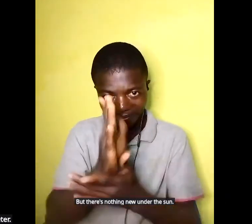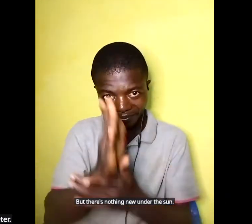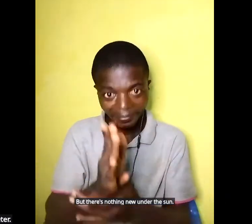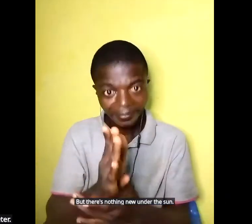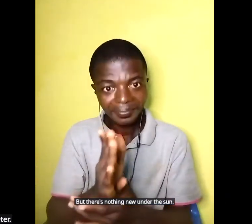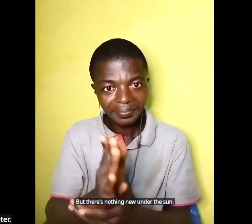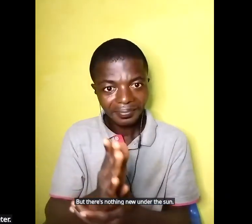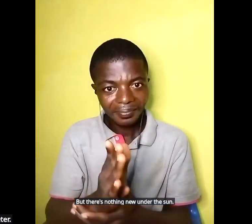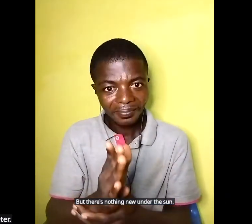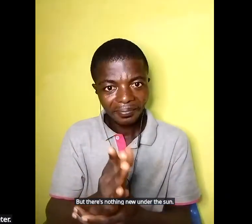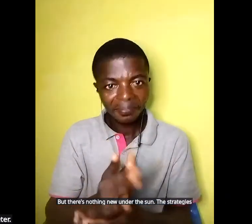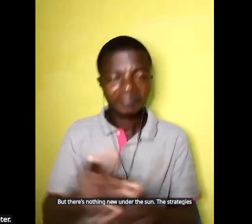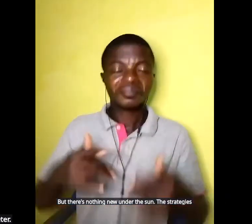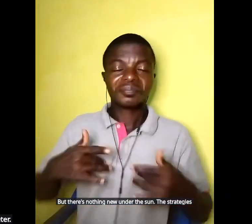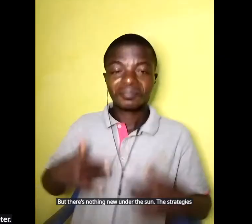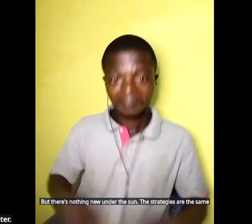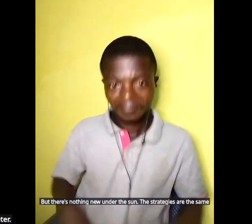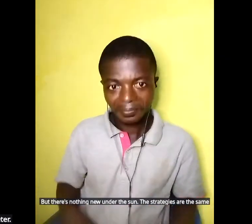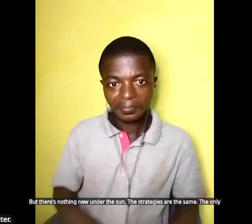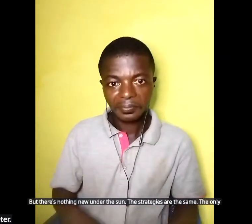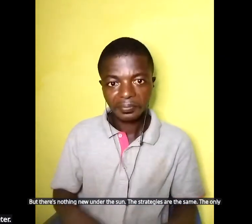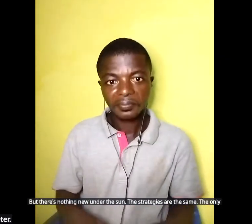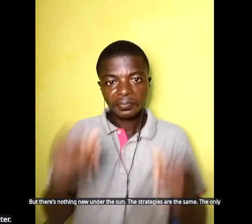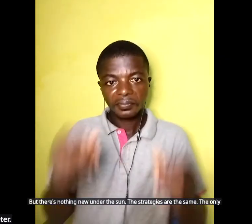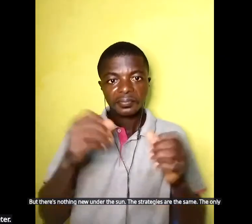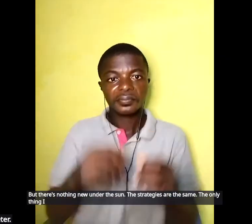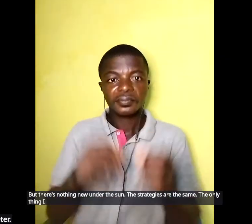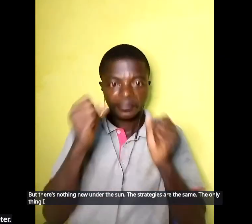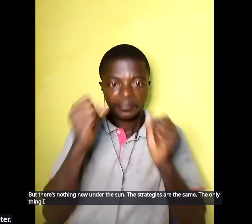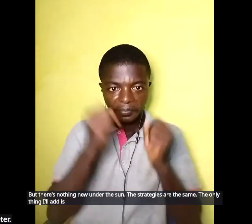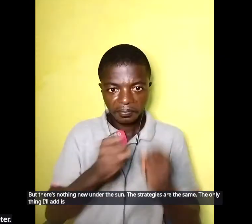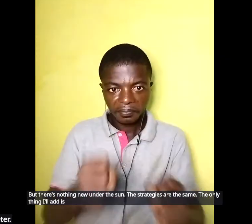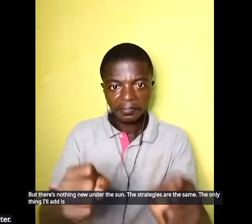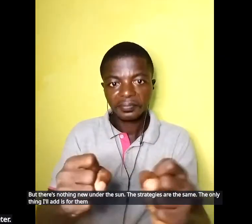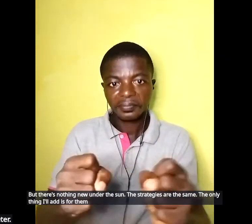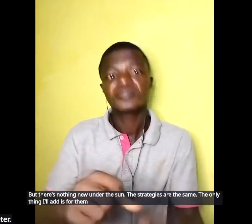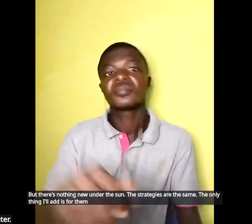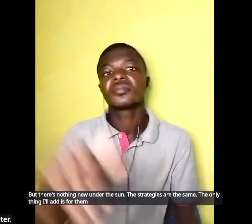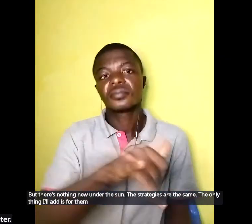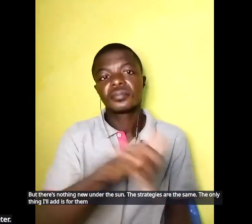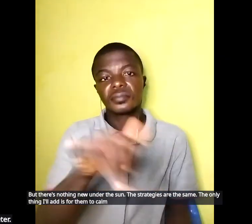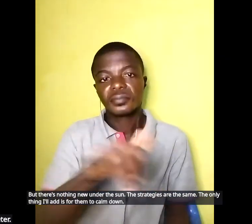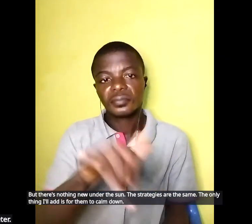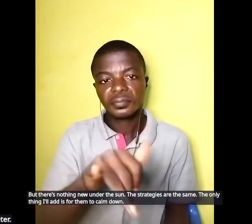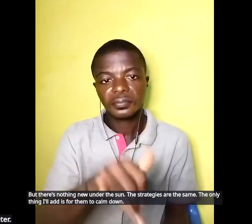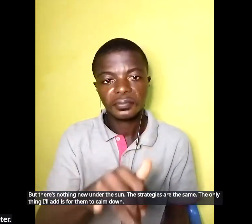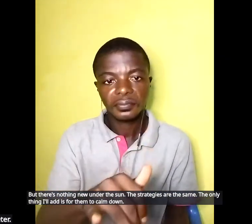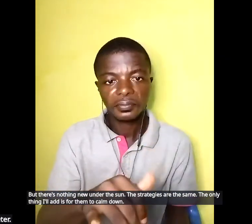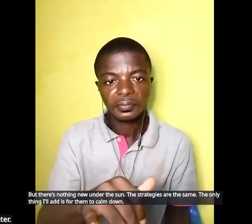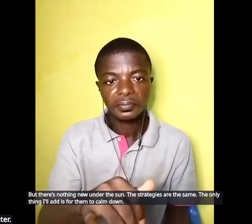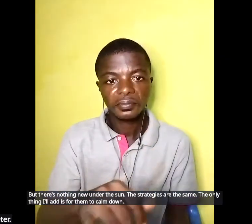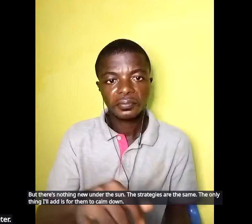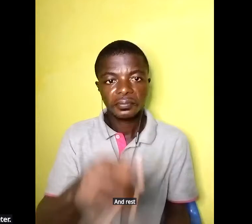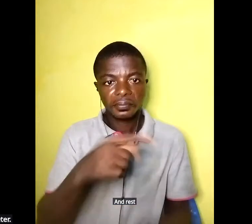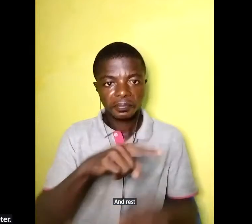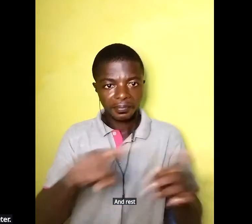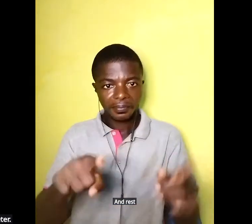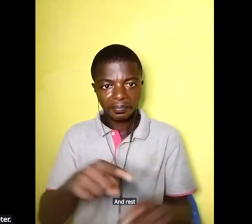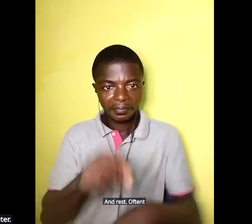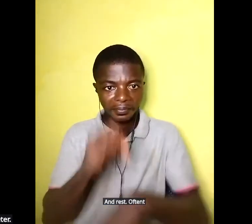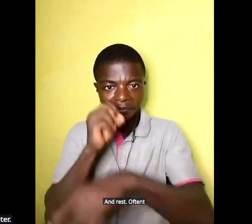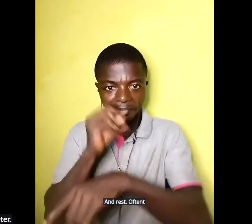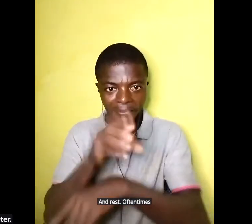The strategies are the same. The only thing I'll add is for them to calm down and rest.